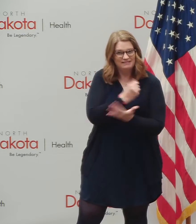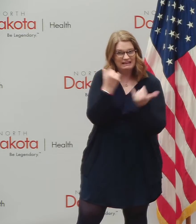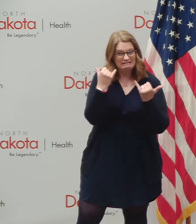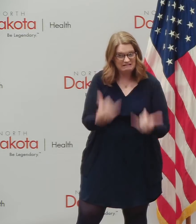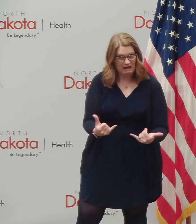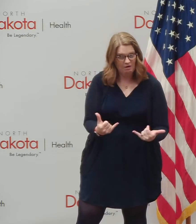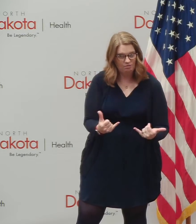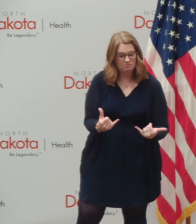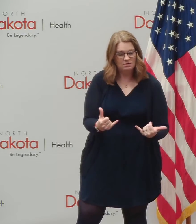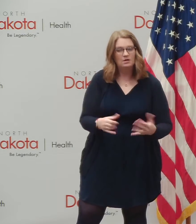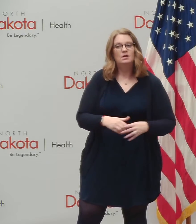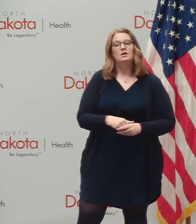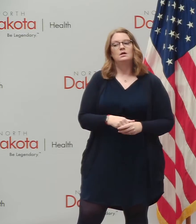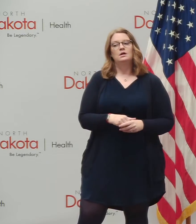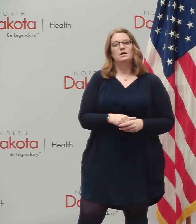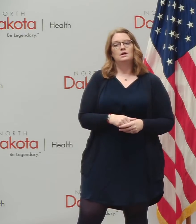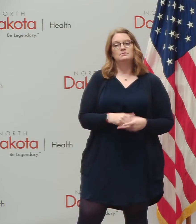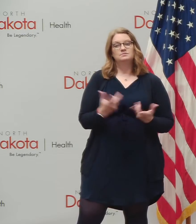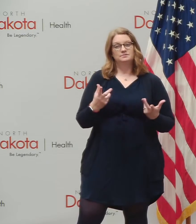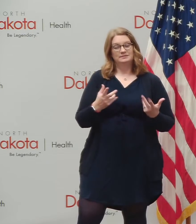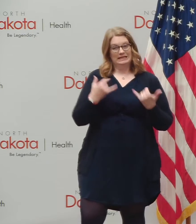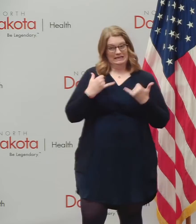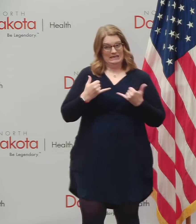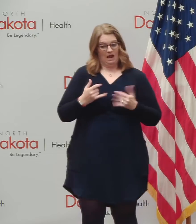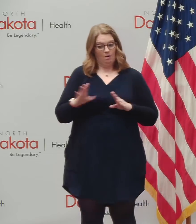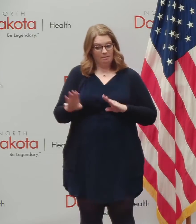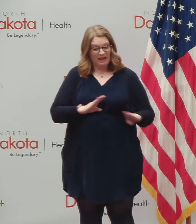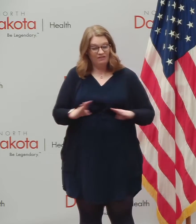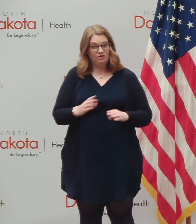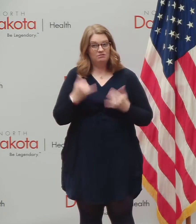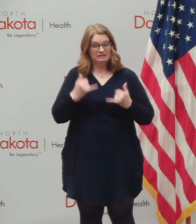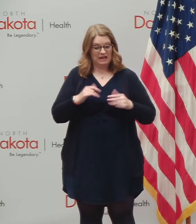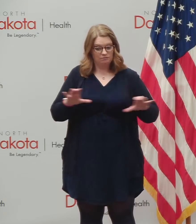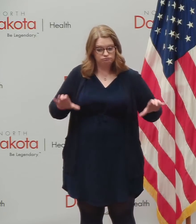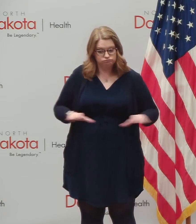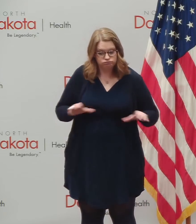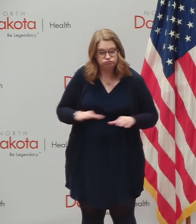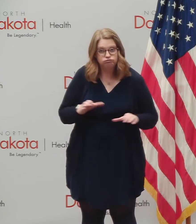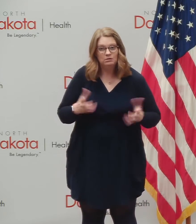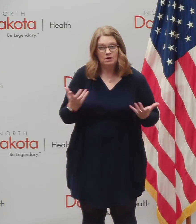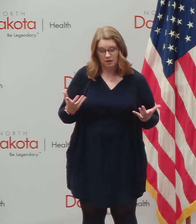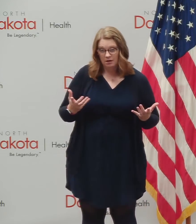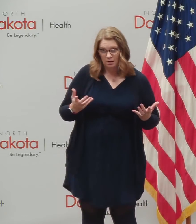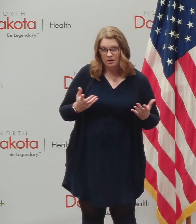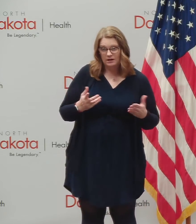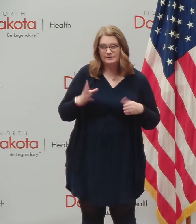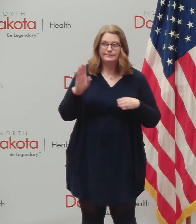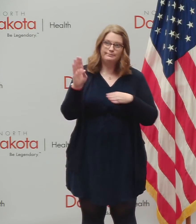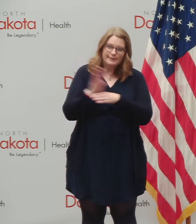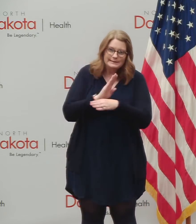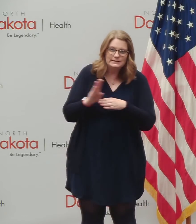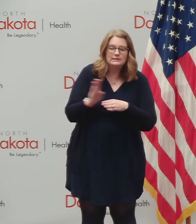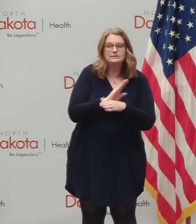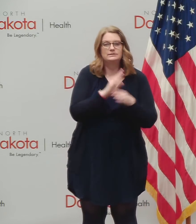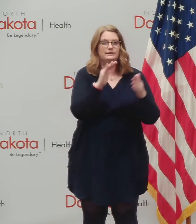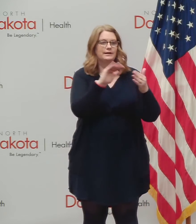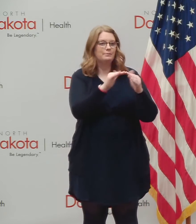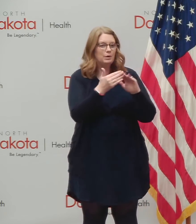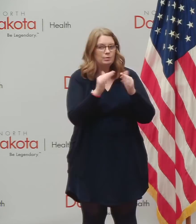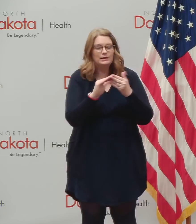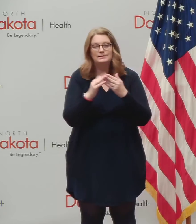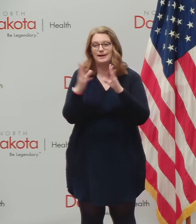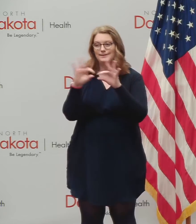that we can the actions we take now, individually and collectively, as businesses, as communities,